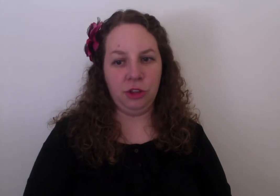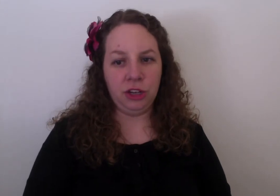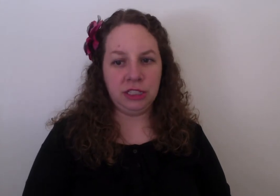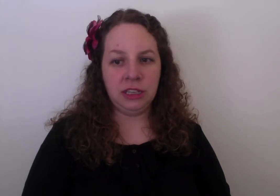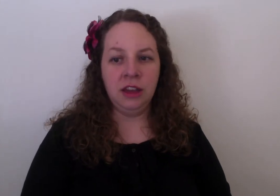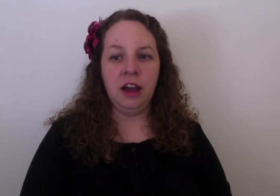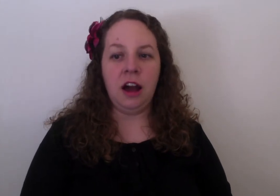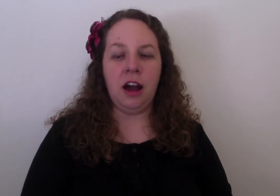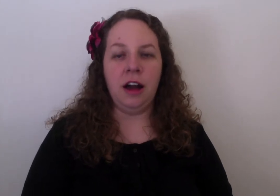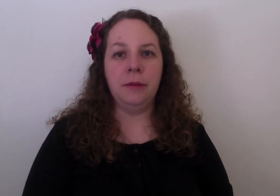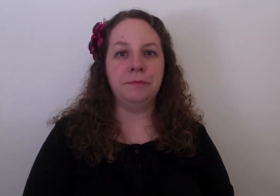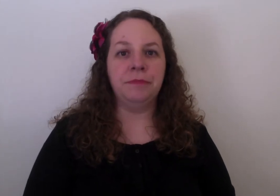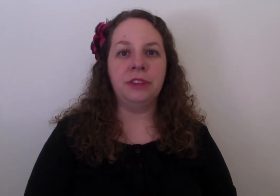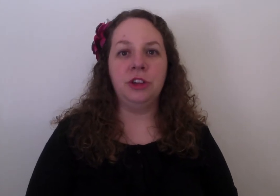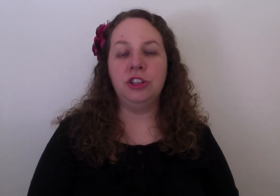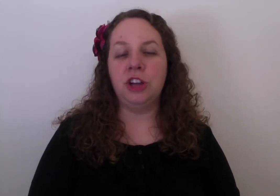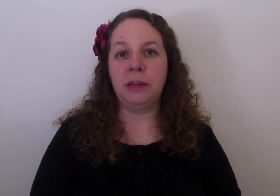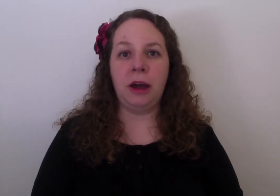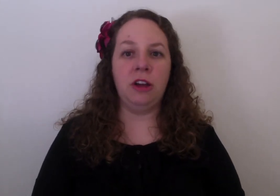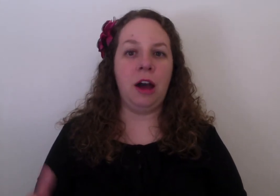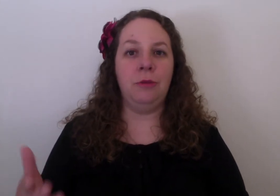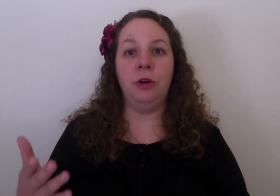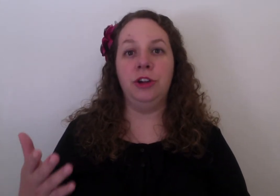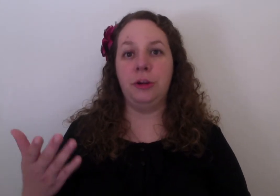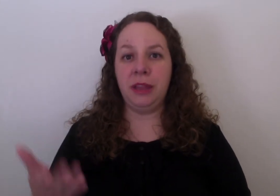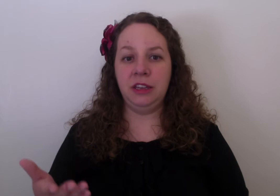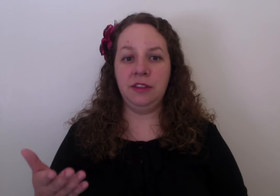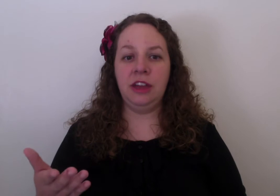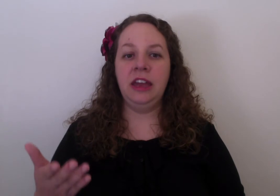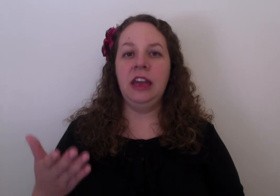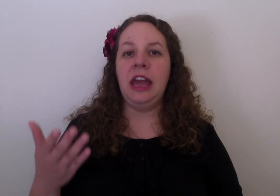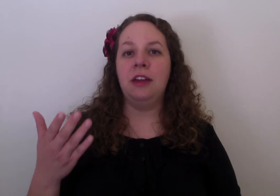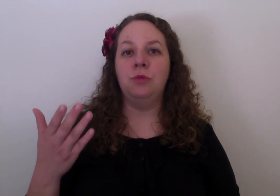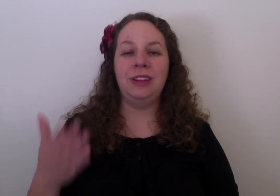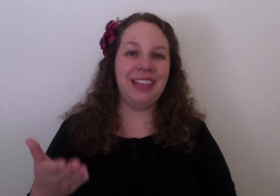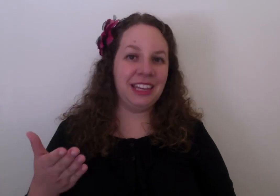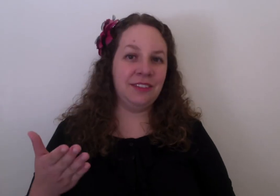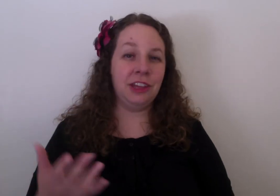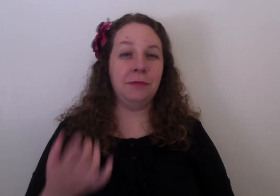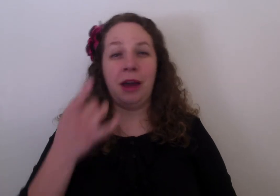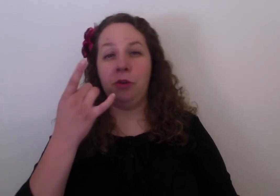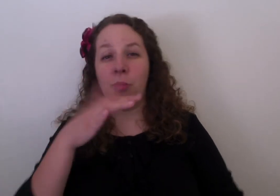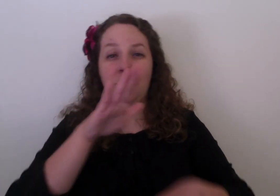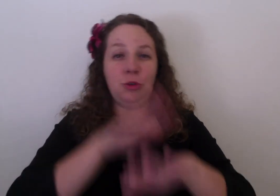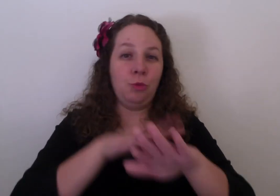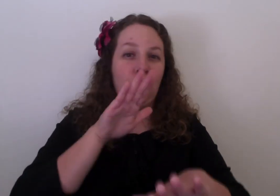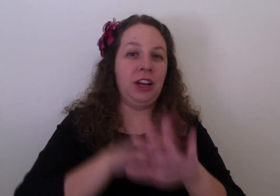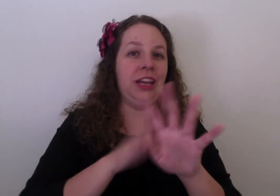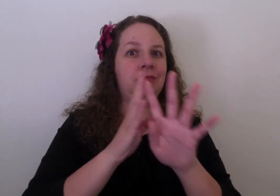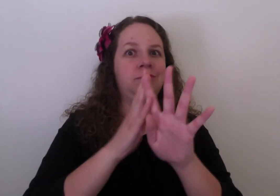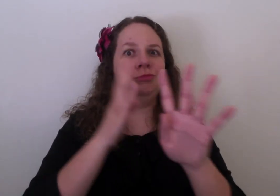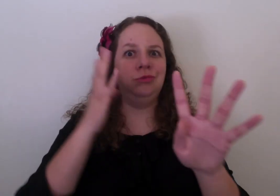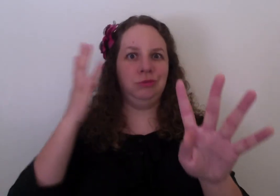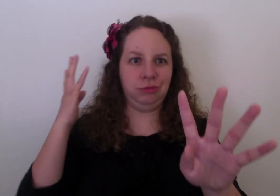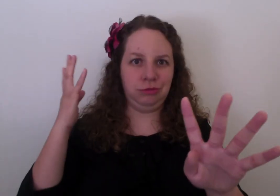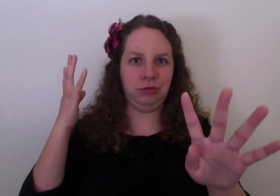looks. You could talk about, your opinion of it, and one negative thing about, one warning,